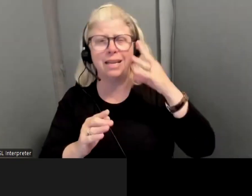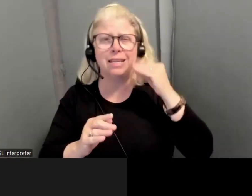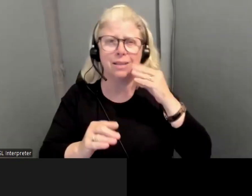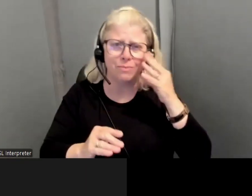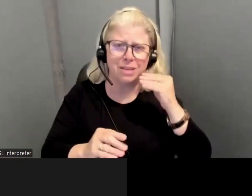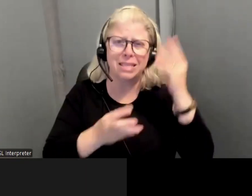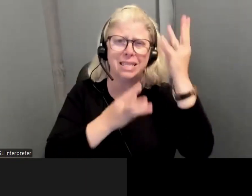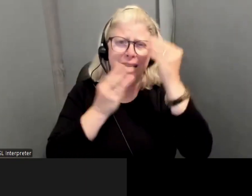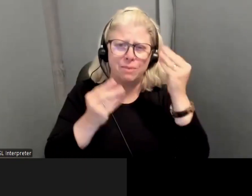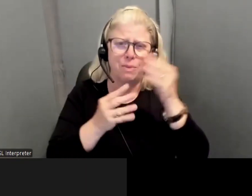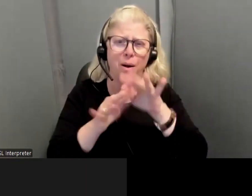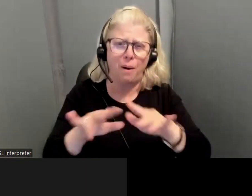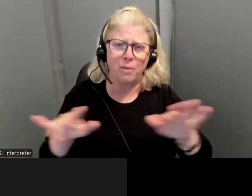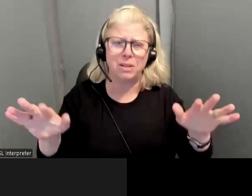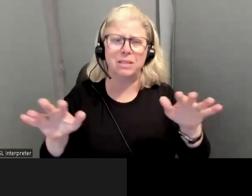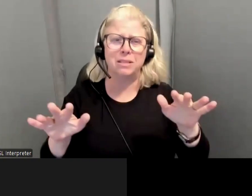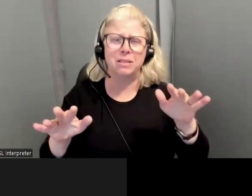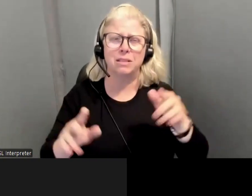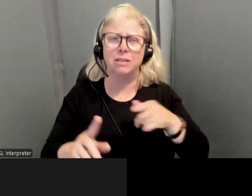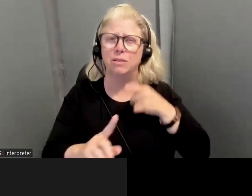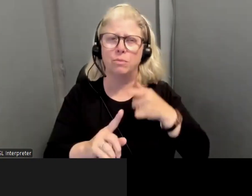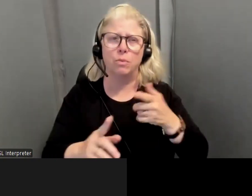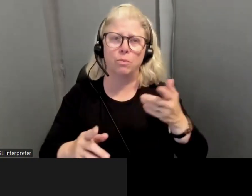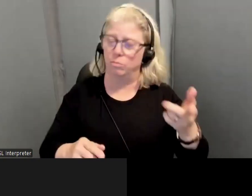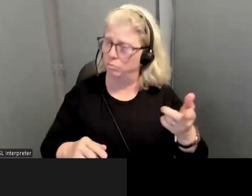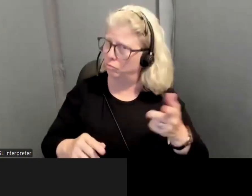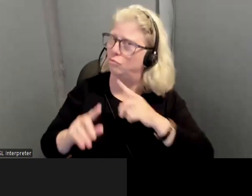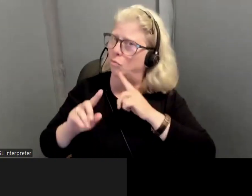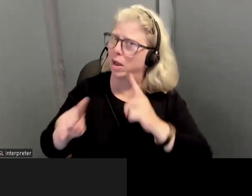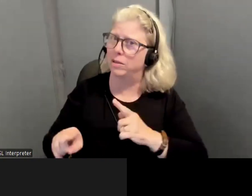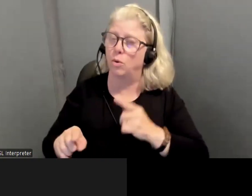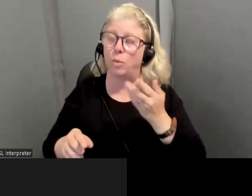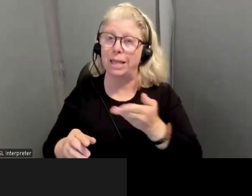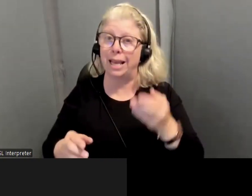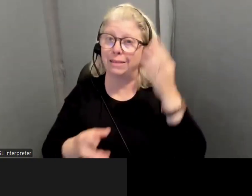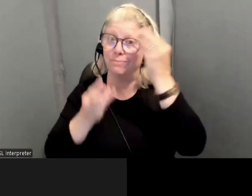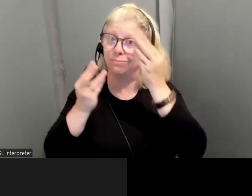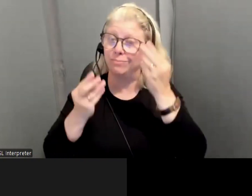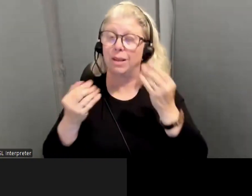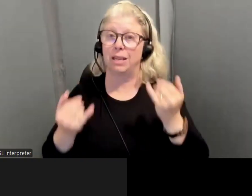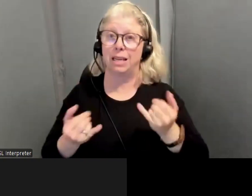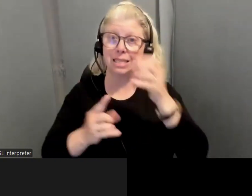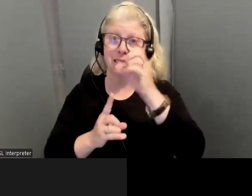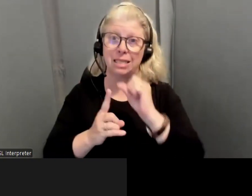thinking about all this in terms of? Well, one thing that comes to mind in looking at the current